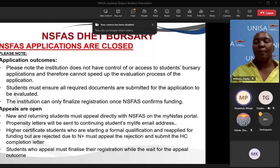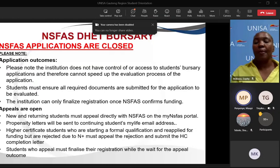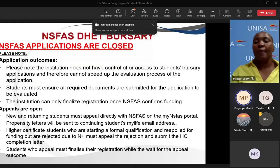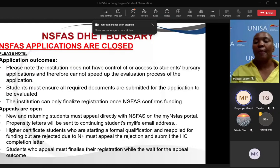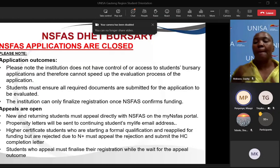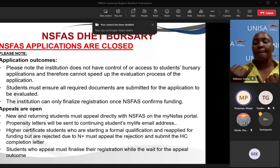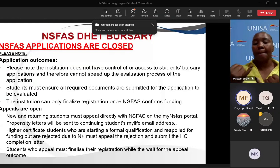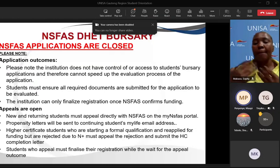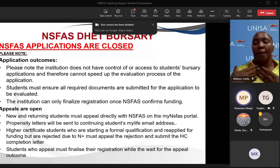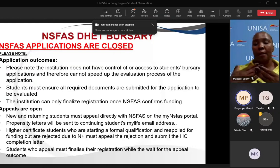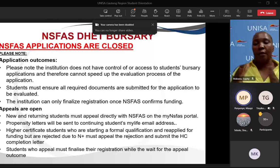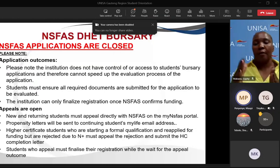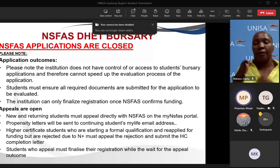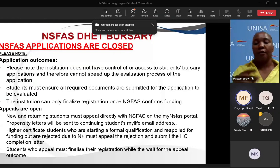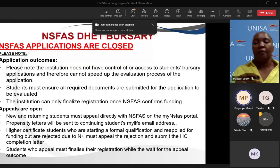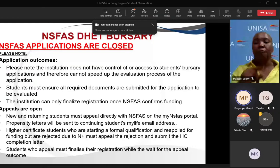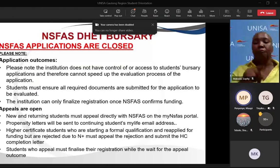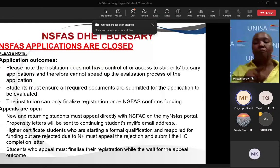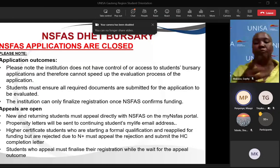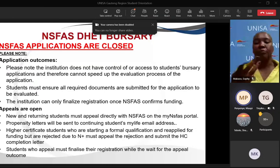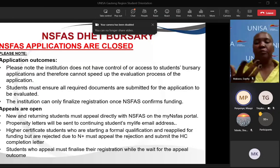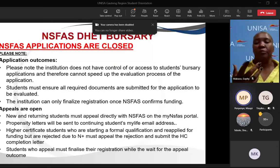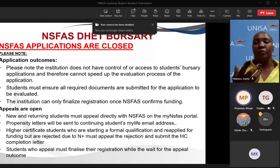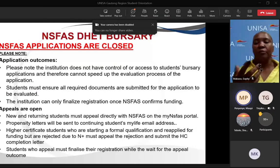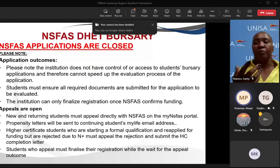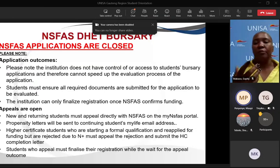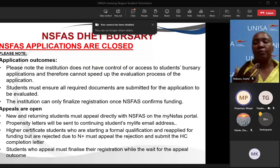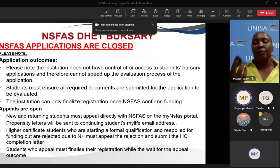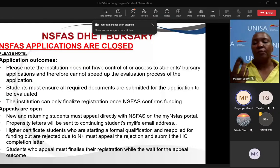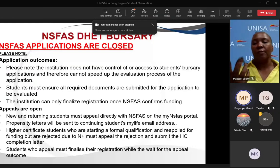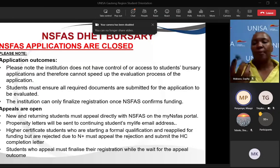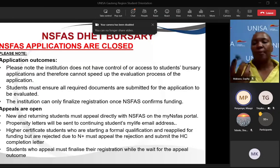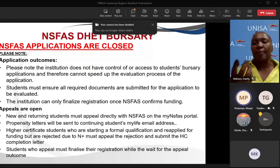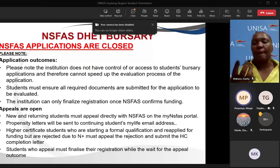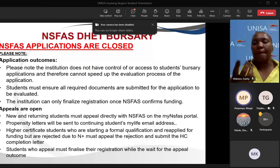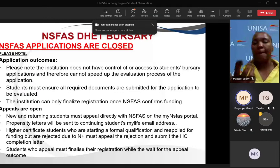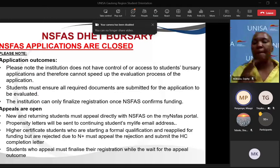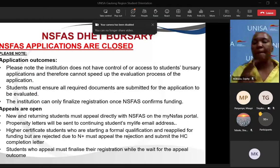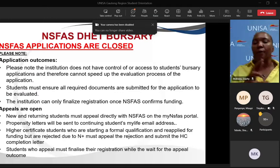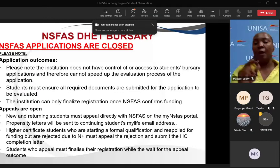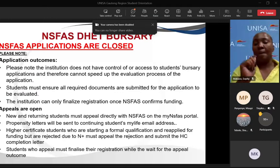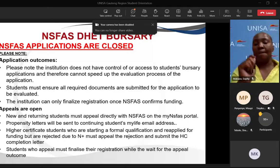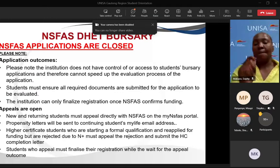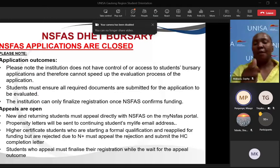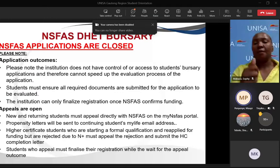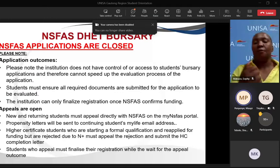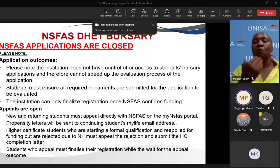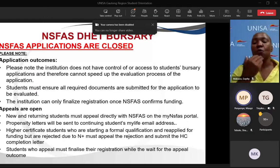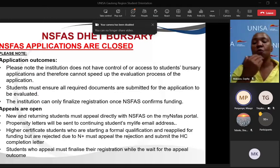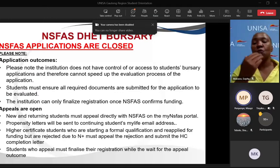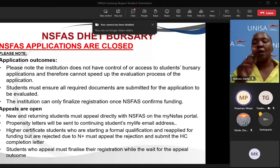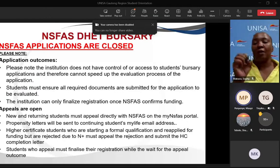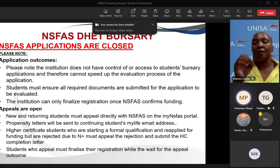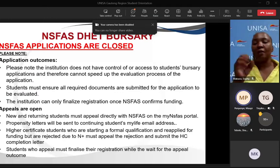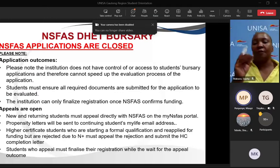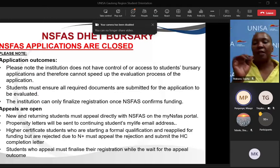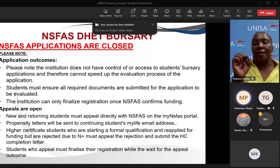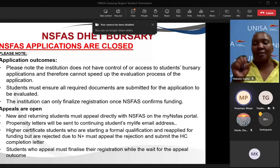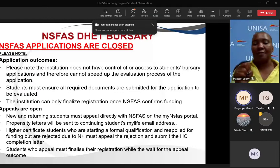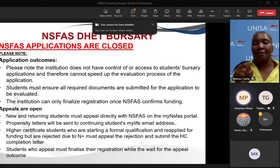currently open for those who have been projected already by Nexus new